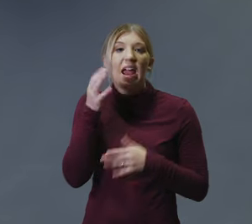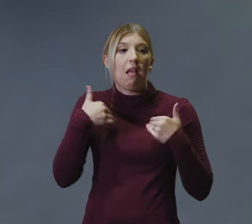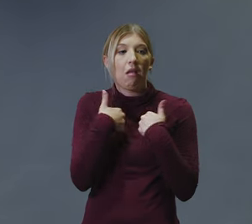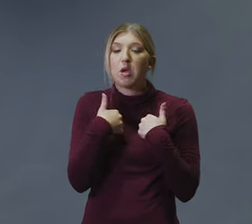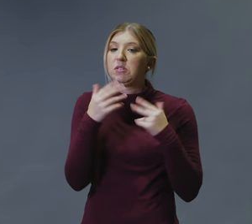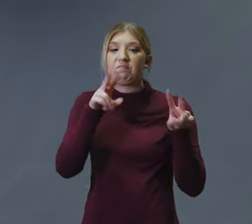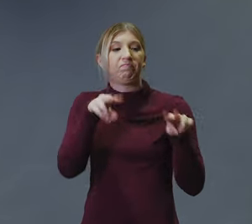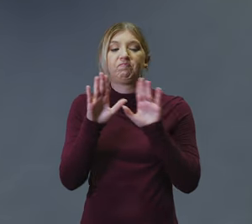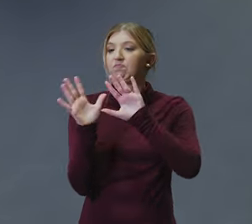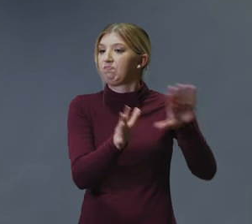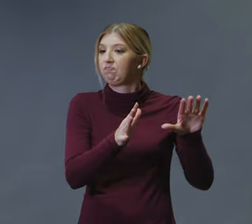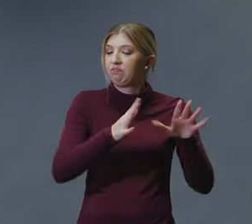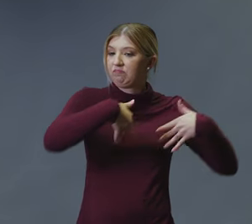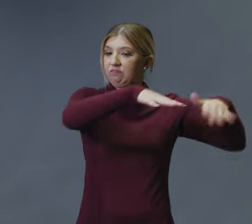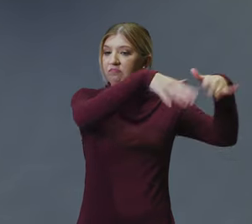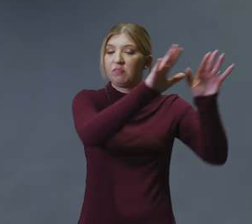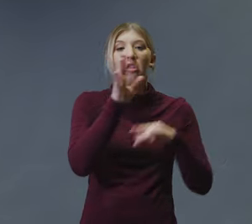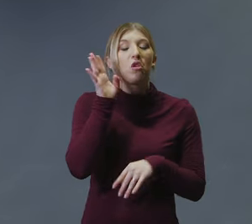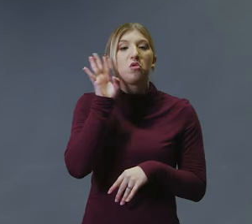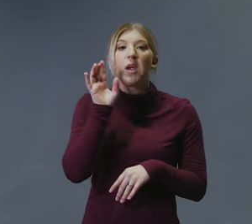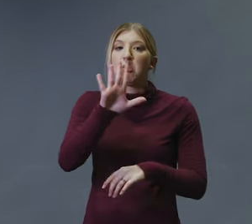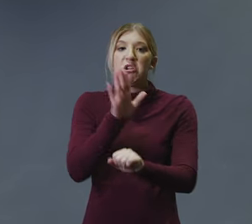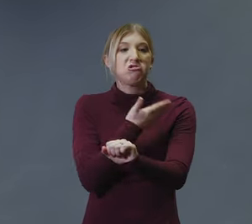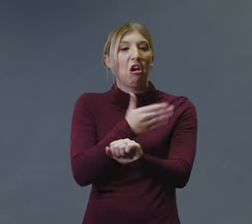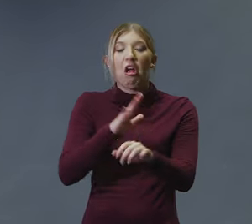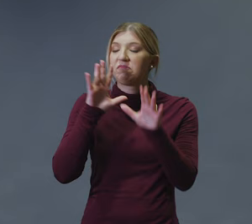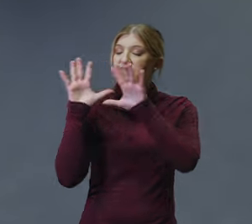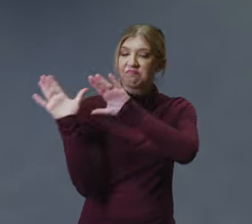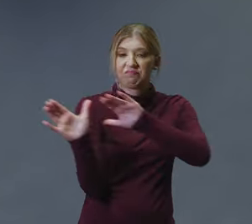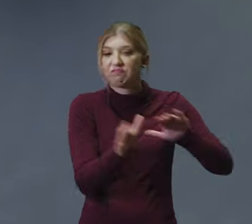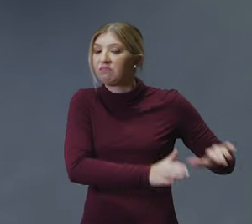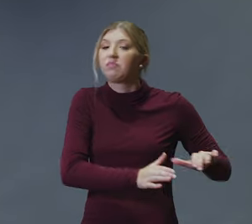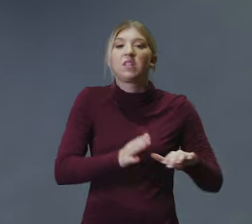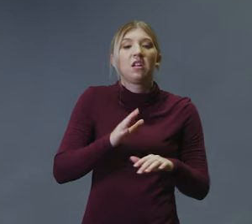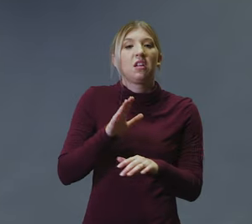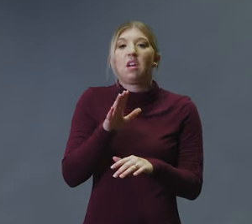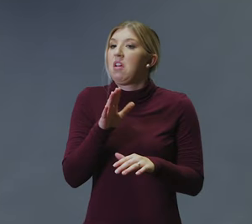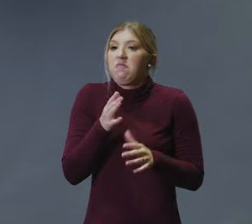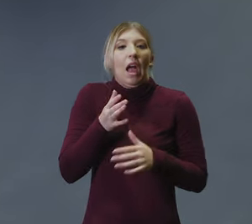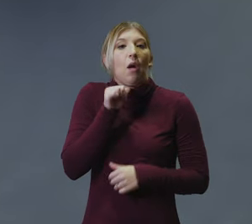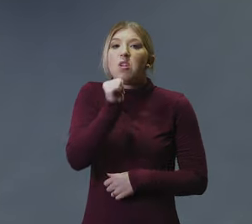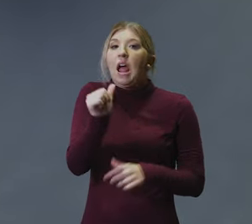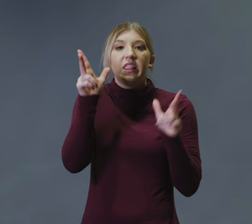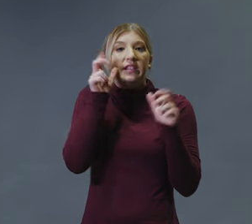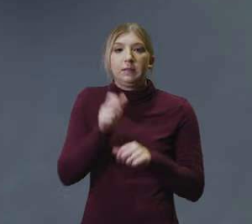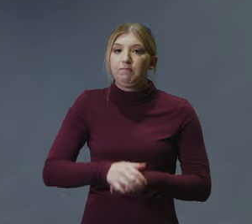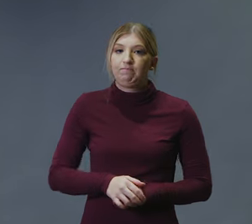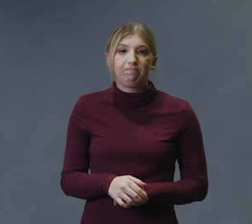will not look upon them. Take away from me the noise of your songs, to the melody of your harps, I will not